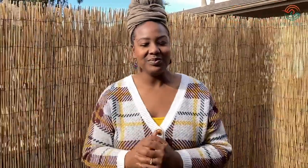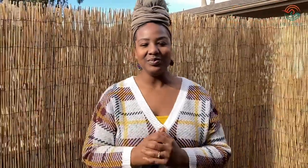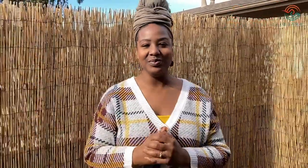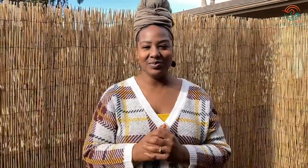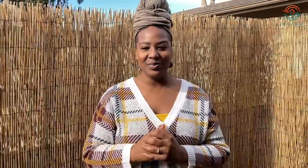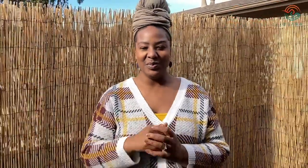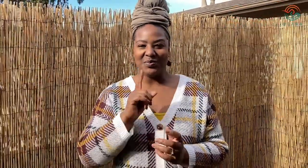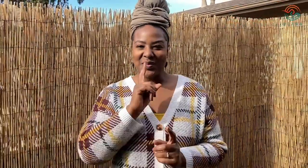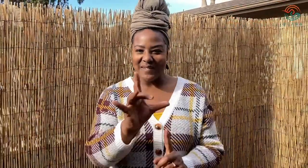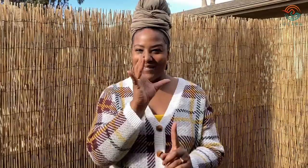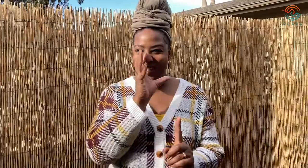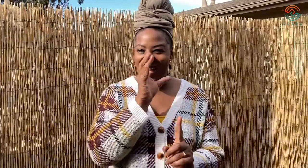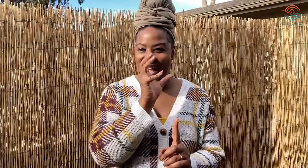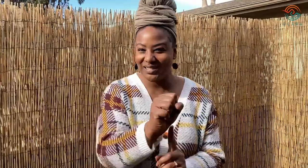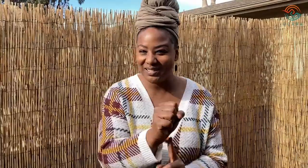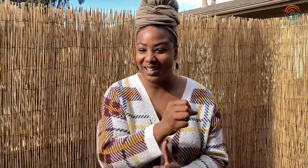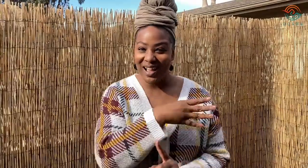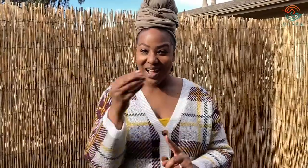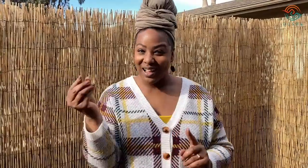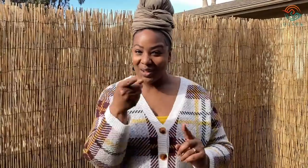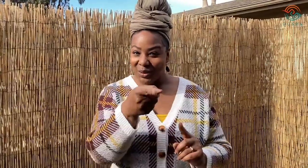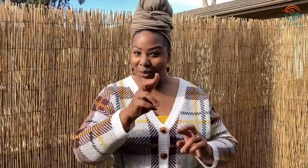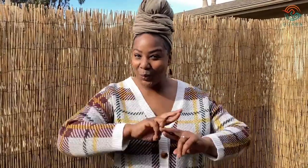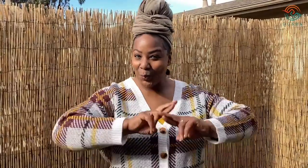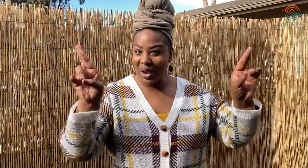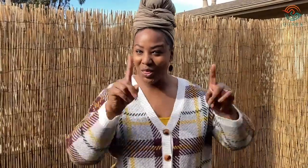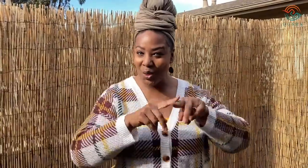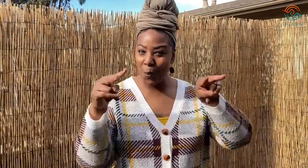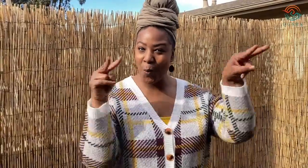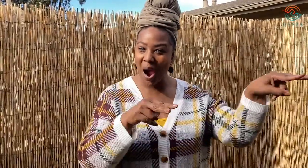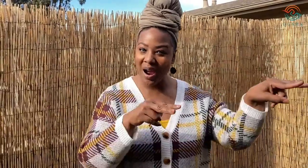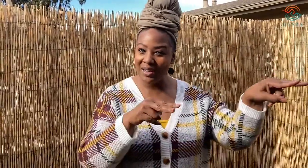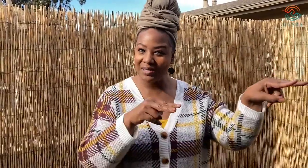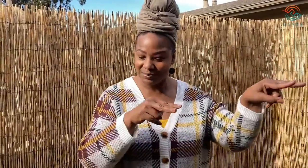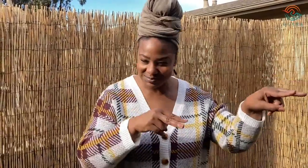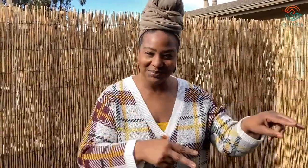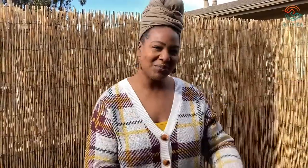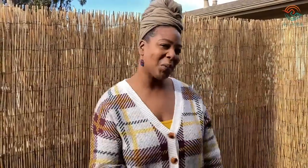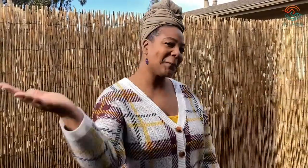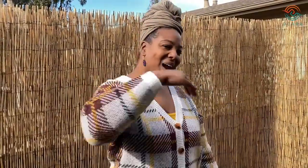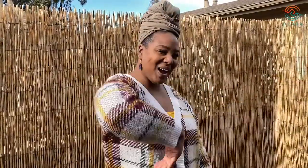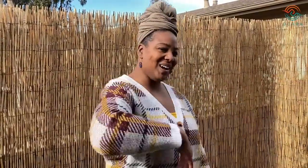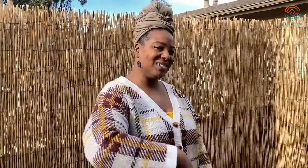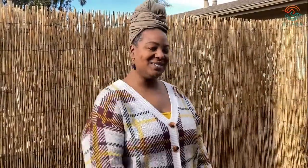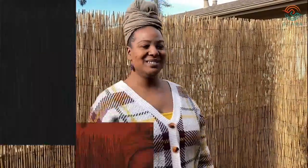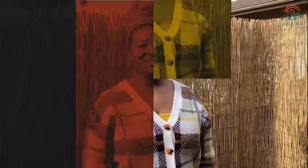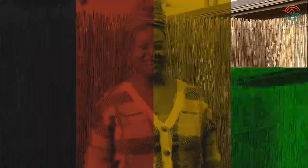a fascinating process. Are you ready to go watch? Let's go.